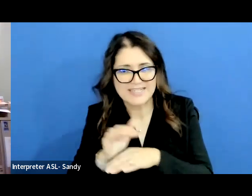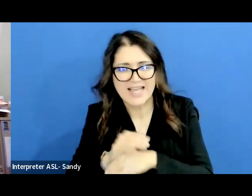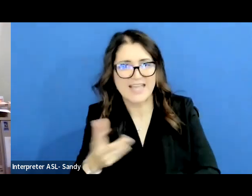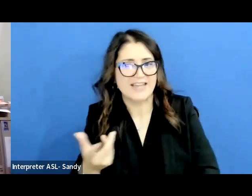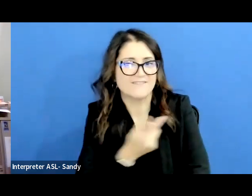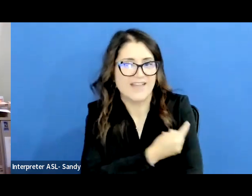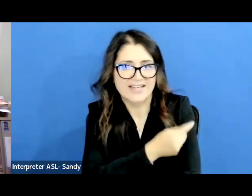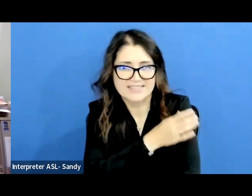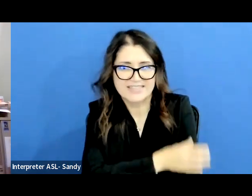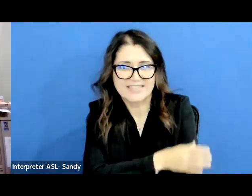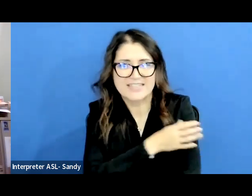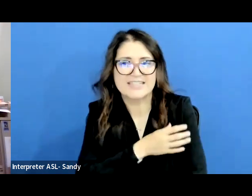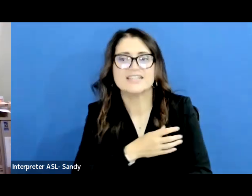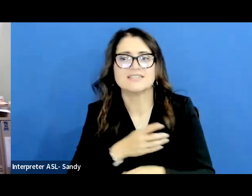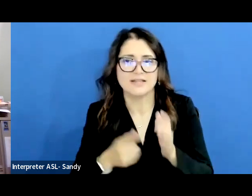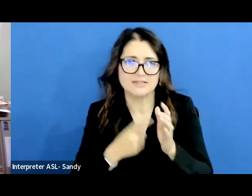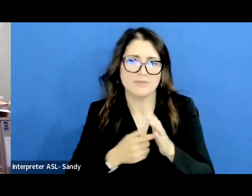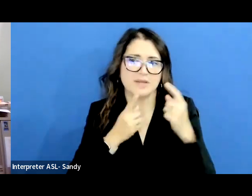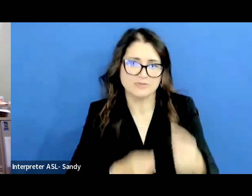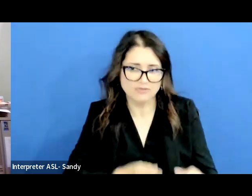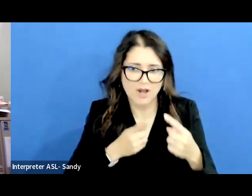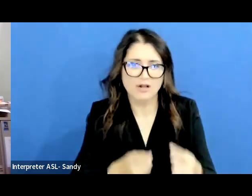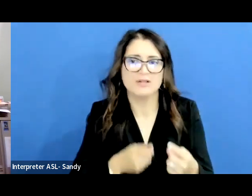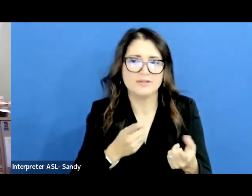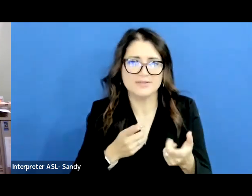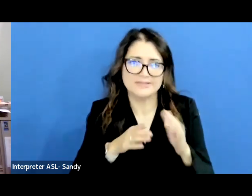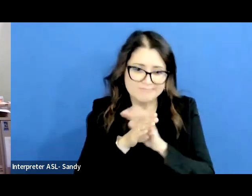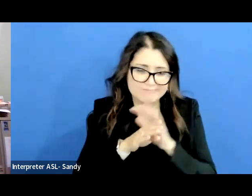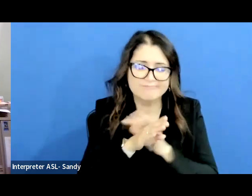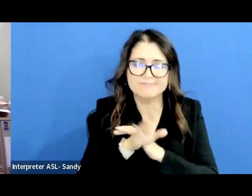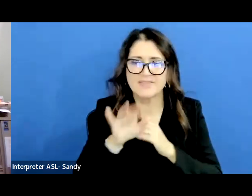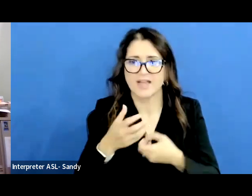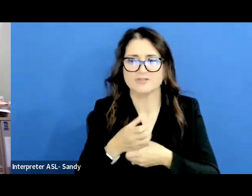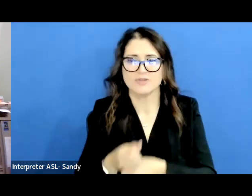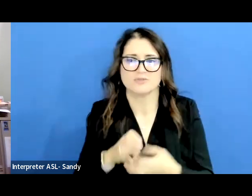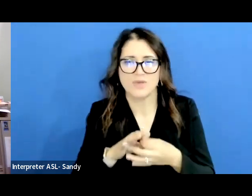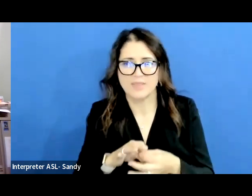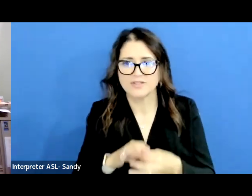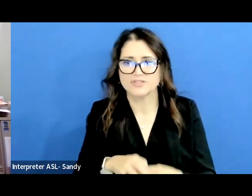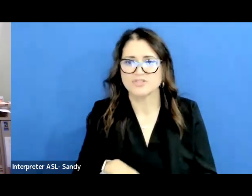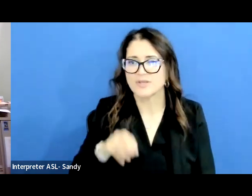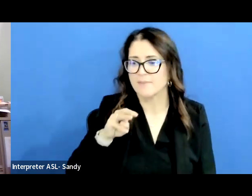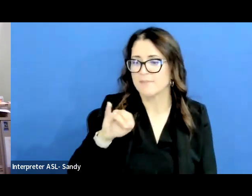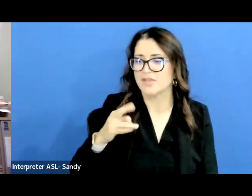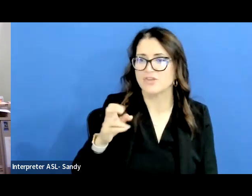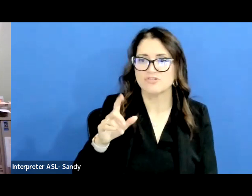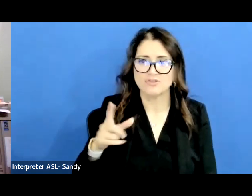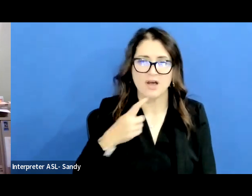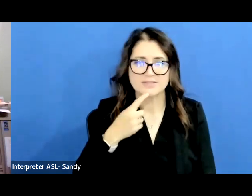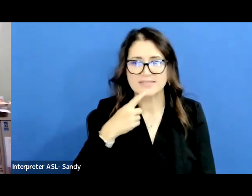struggling to continue to build that trust and relationship. Michelle, definitely, I agree, learning more outreach